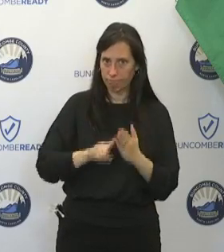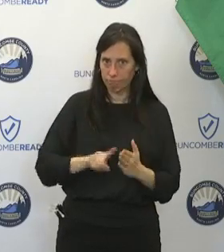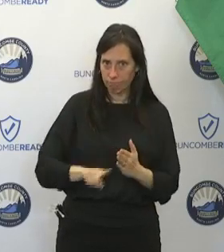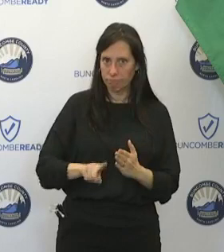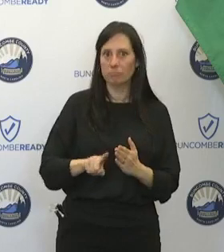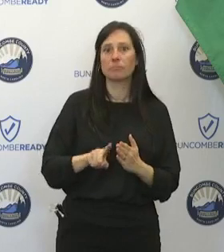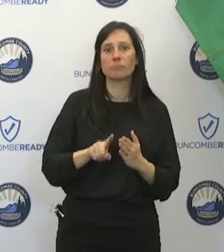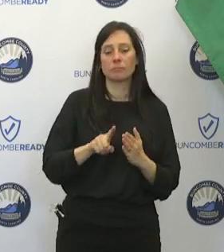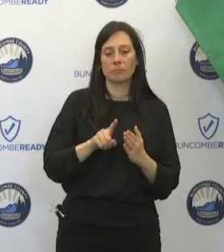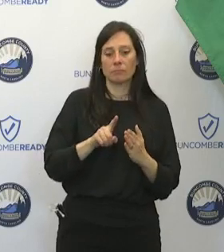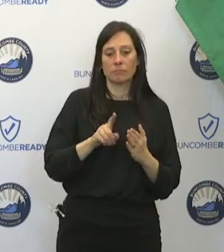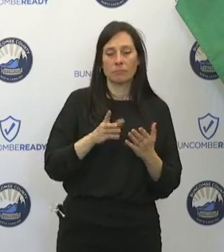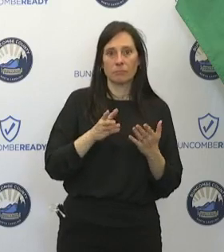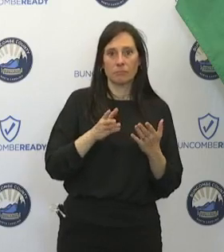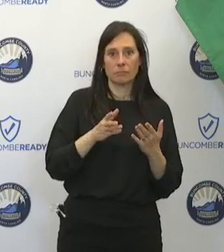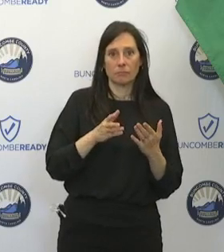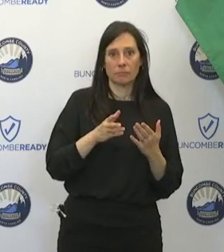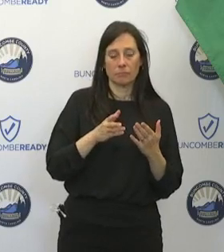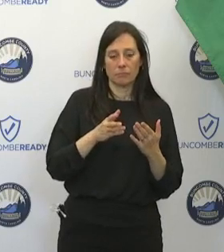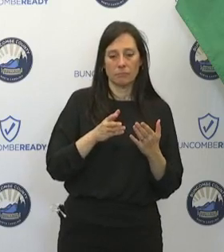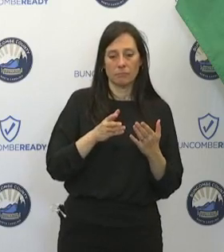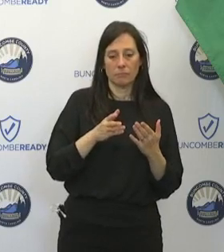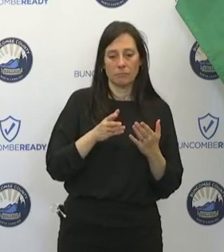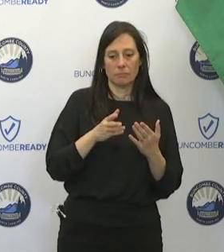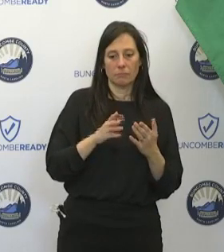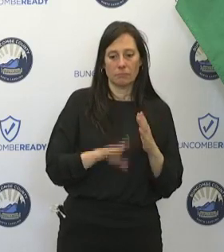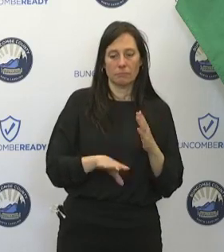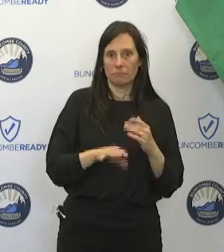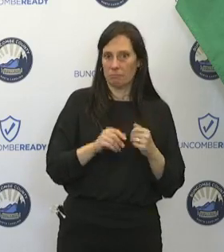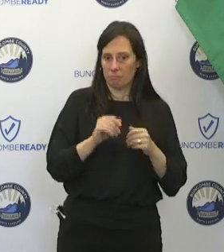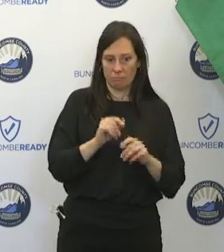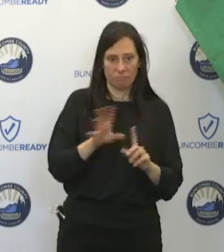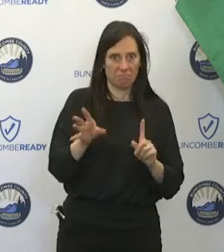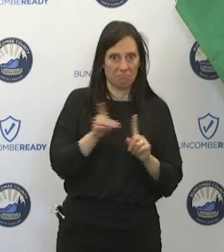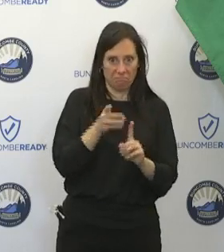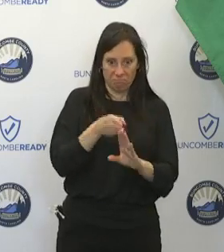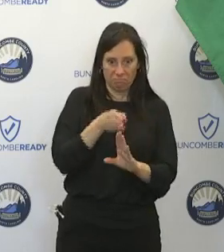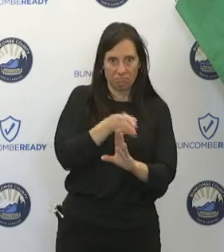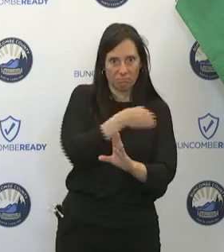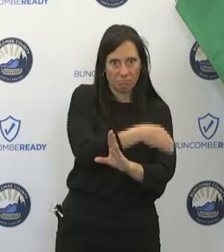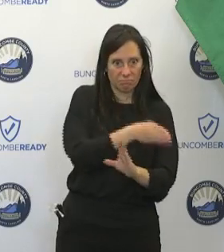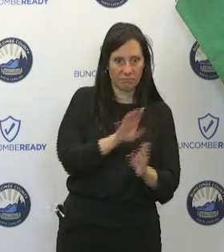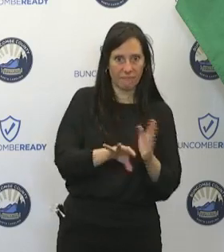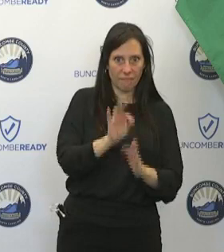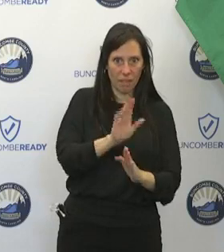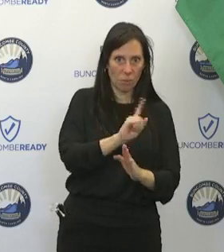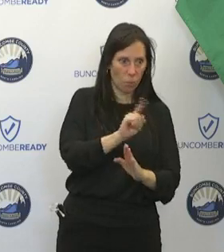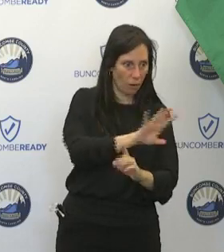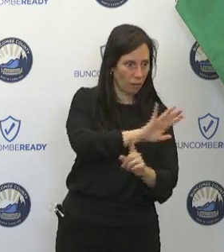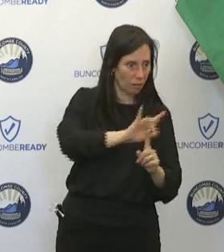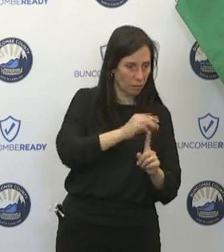occurs after the initial test and positive result and may take up to a couple of weeks.